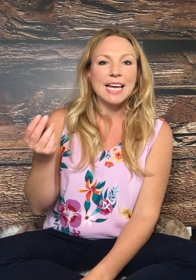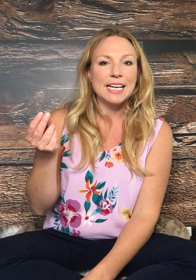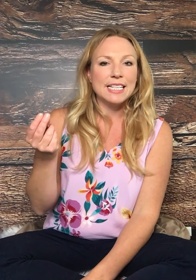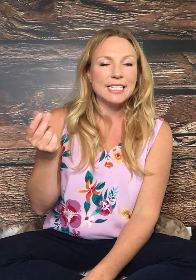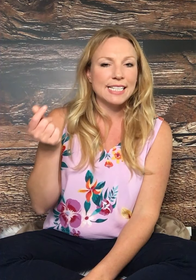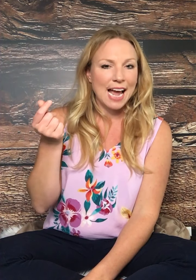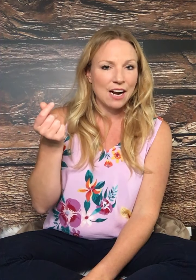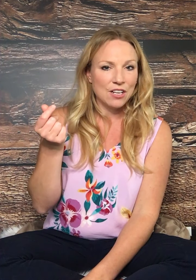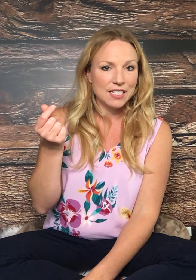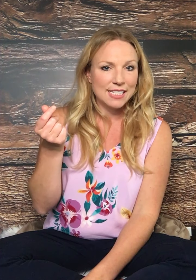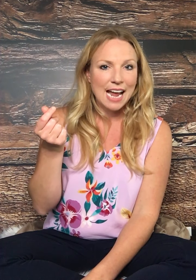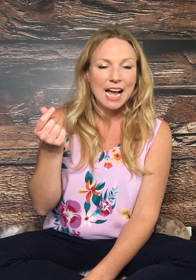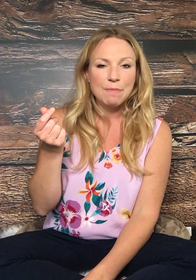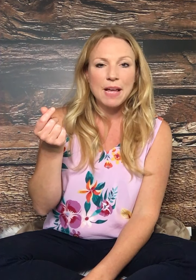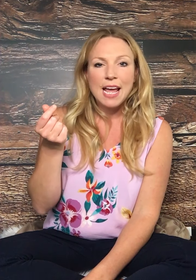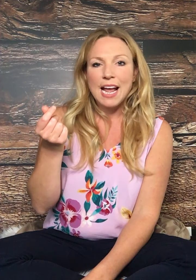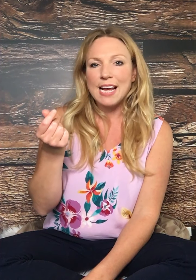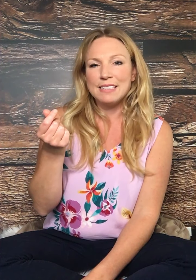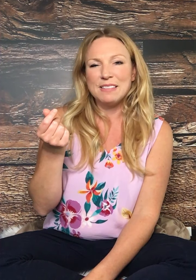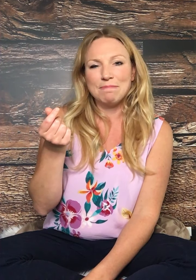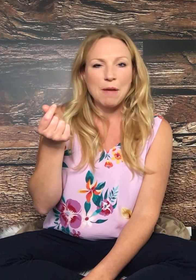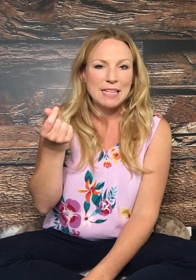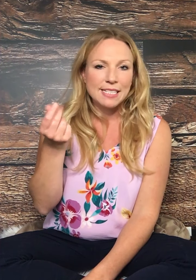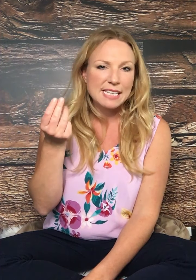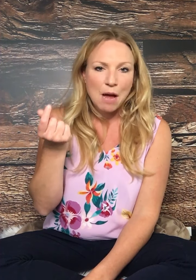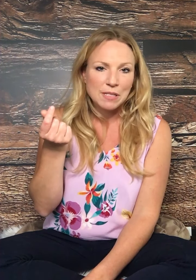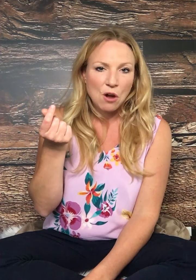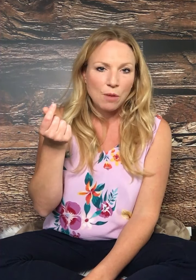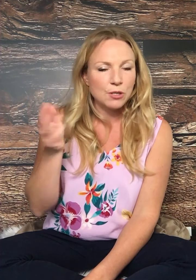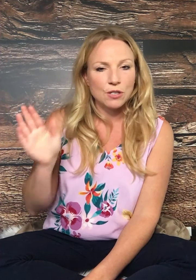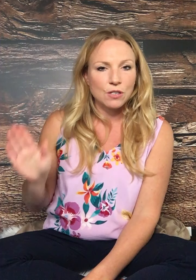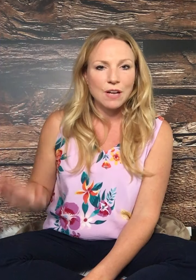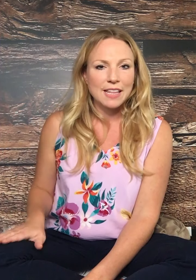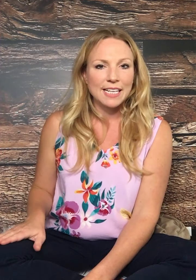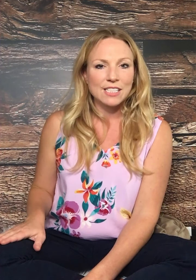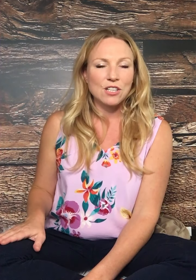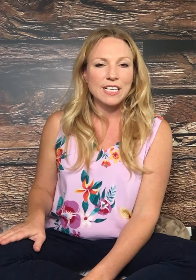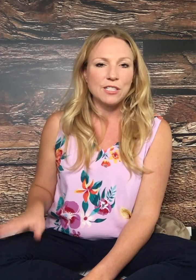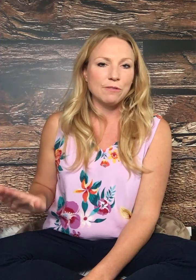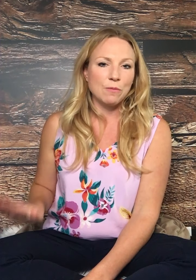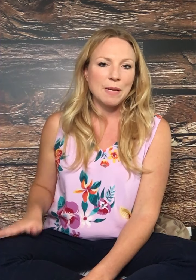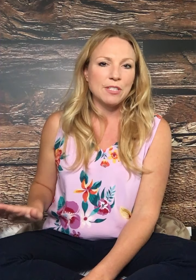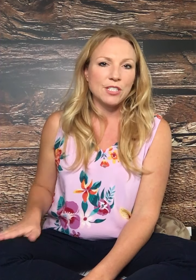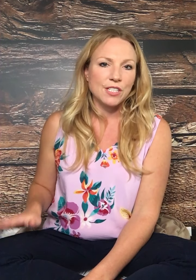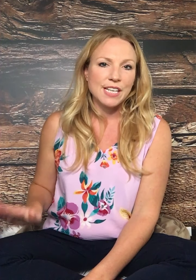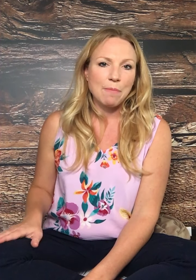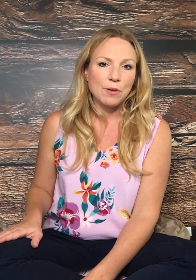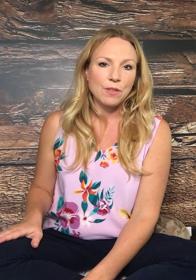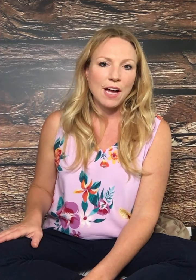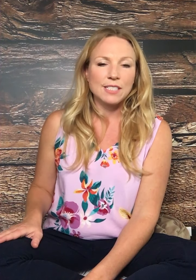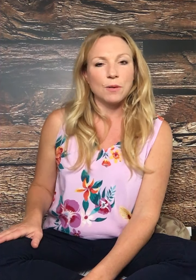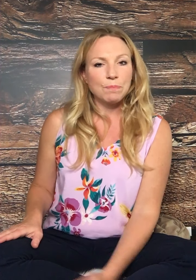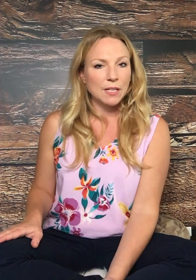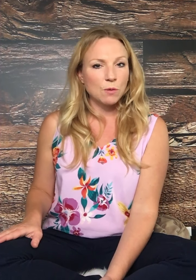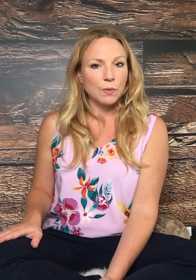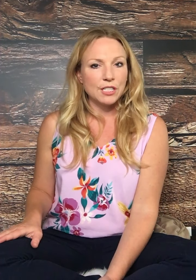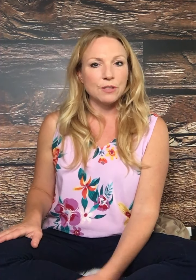then the snap, and I mean the snap is optional. I think it's a lot easier for babies just to tap their thigh, so that's what we do.